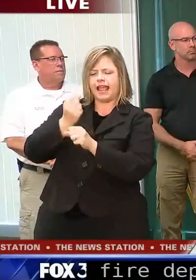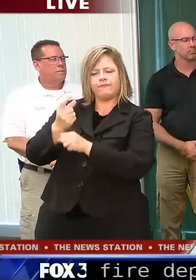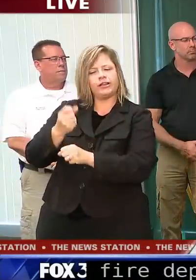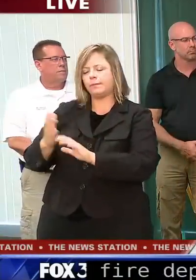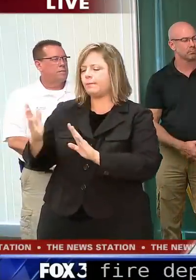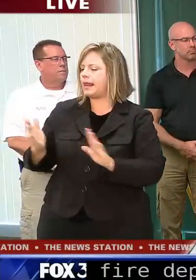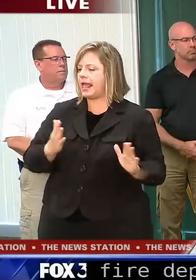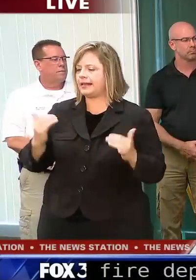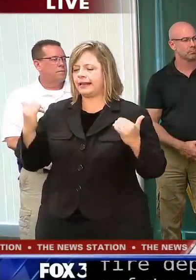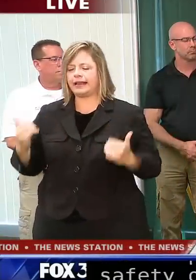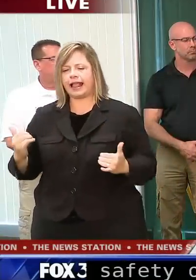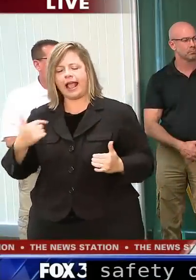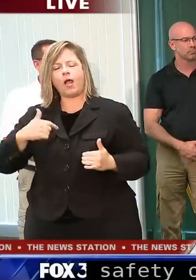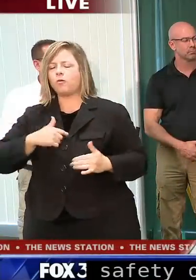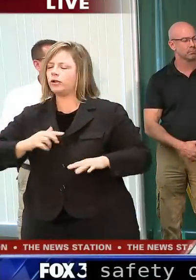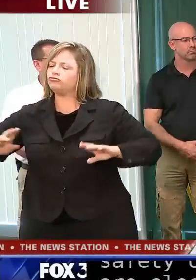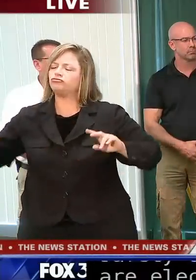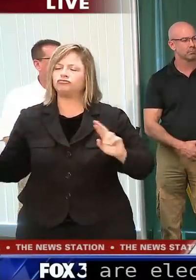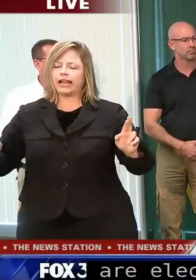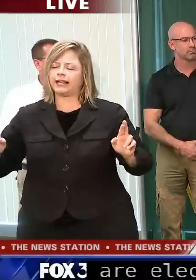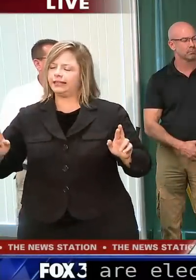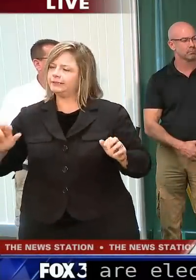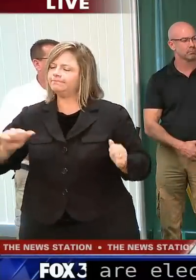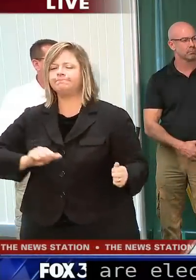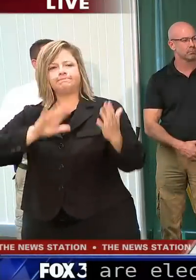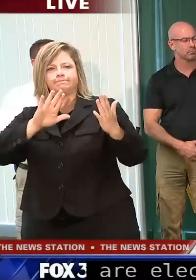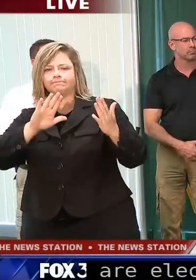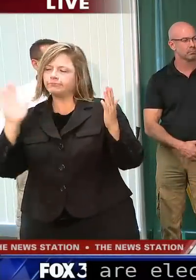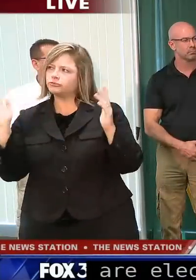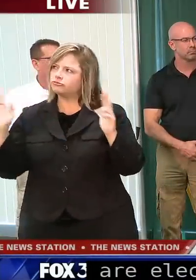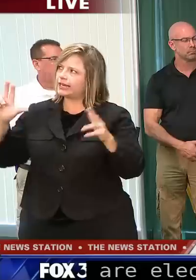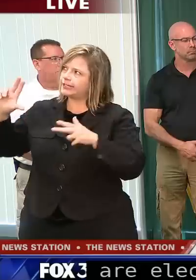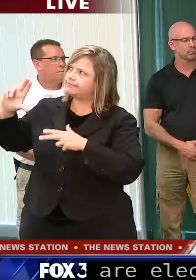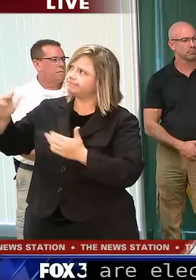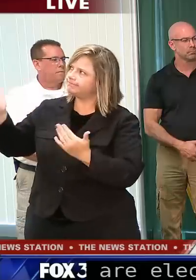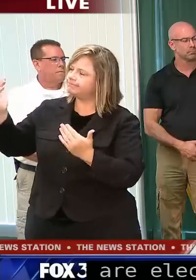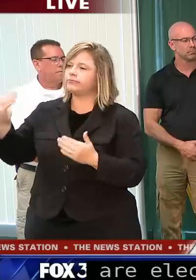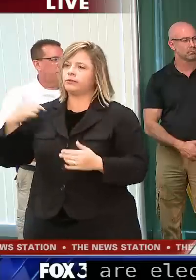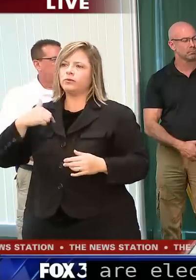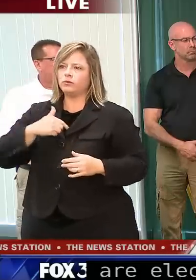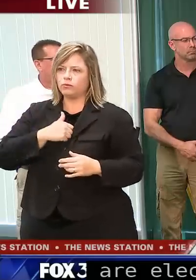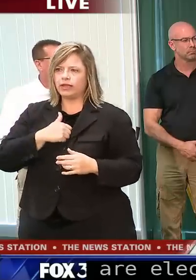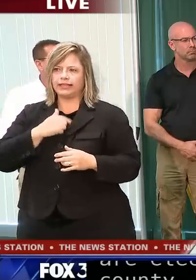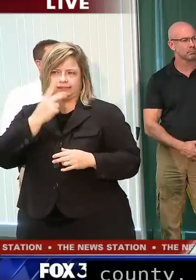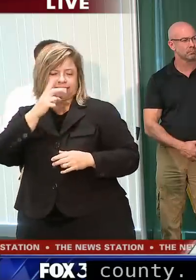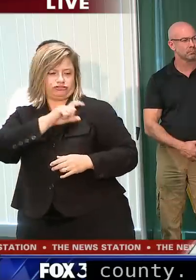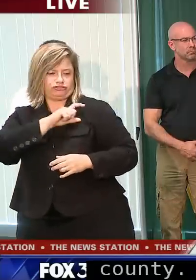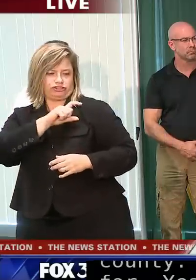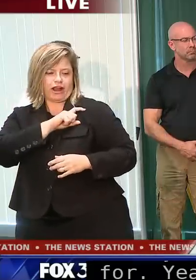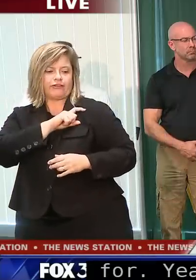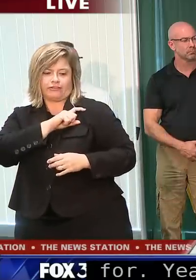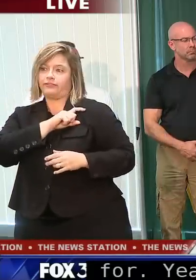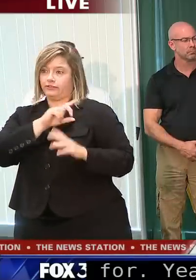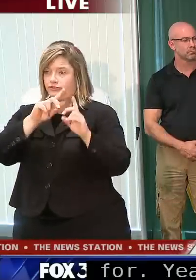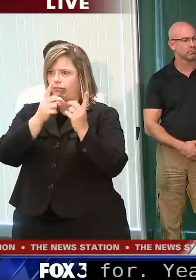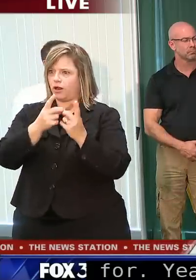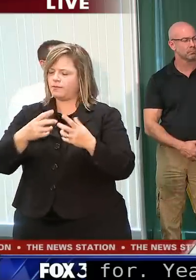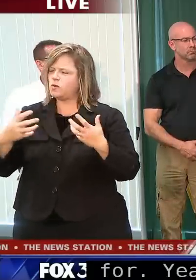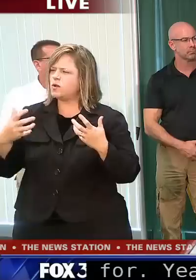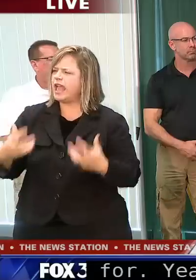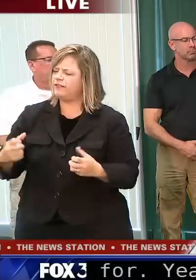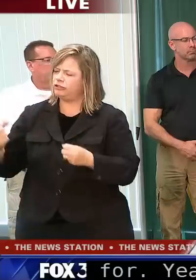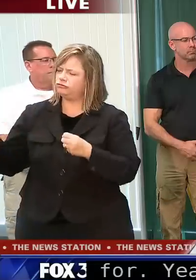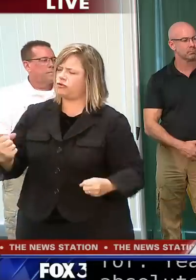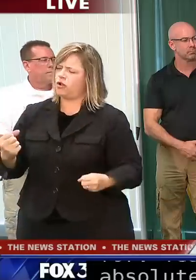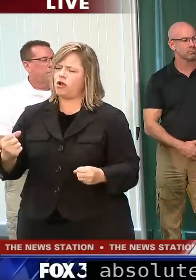after year, and we are absolutely prepared to meet this situation head on. The Sheriff's Office has 7 vehicles that are heavy vehicles that